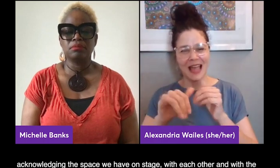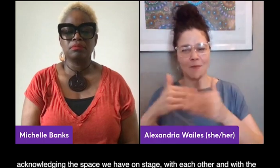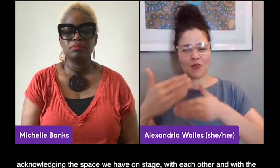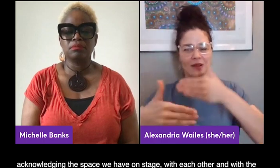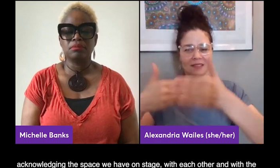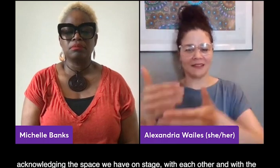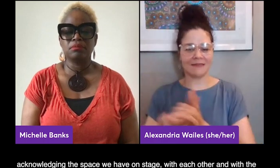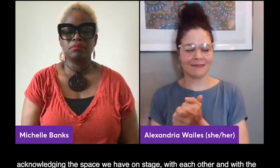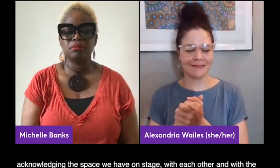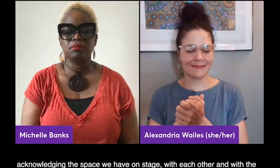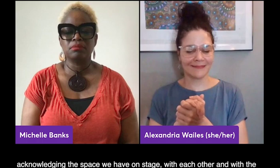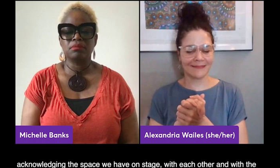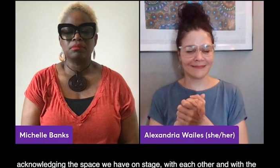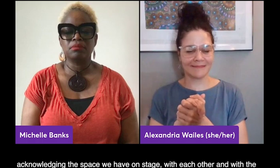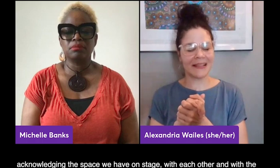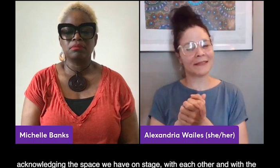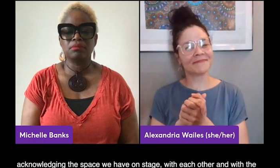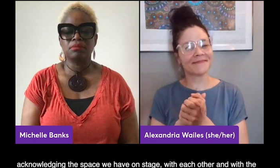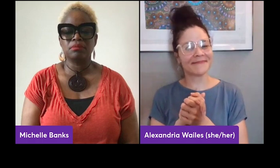That is my process.